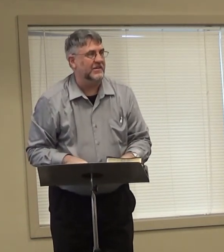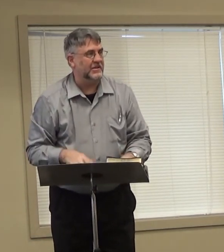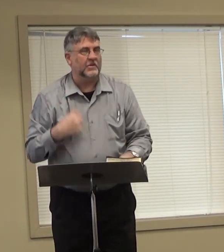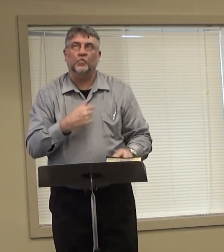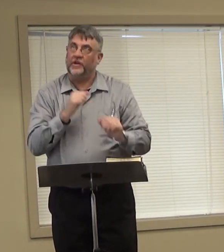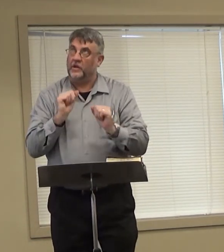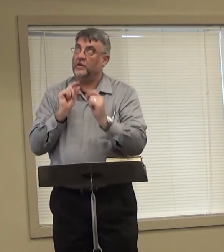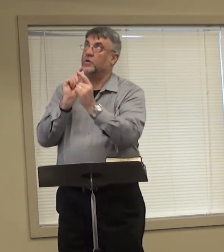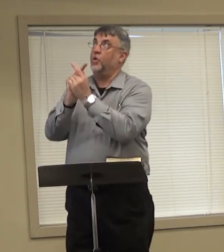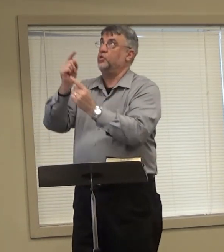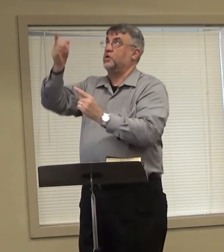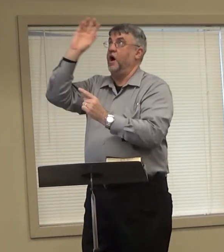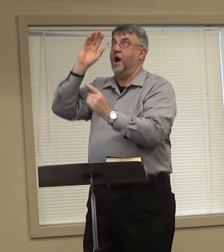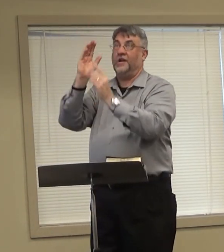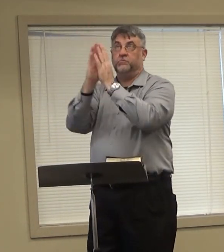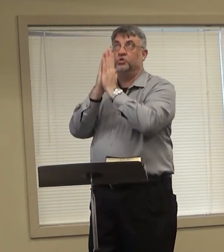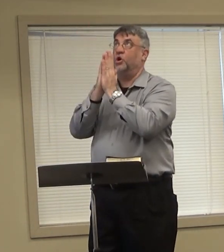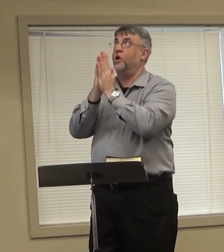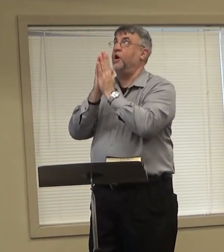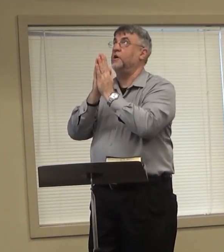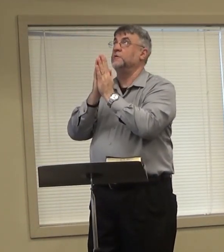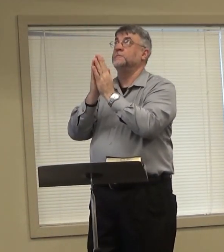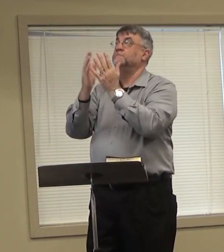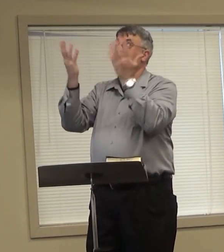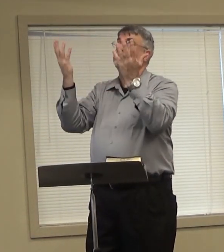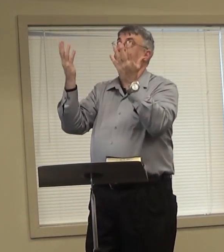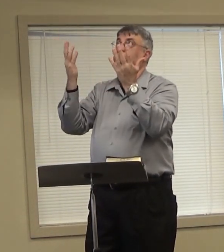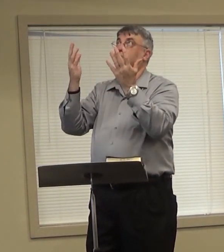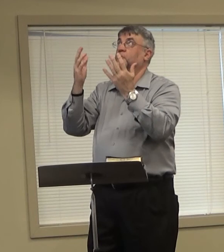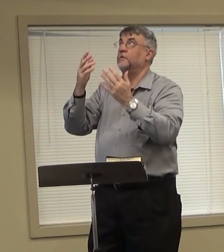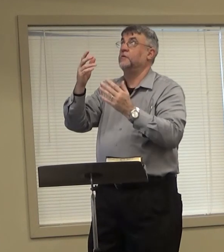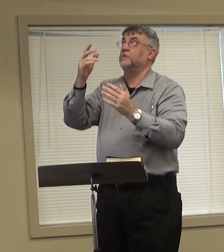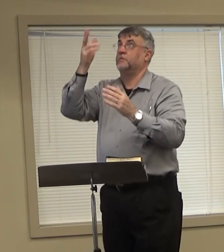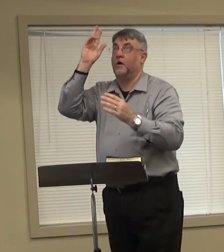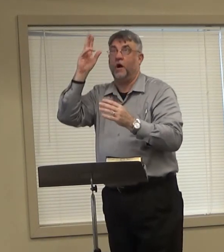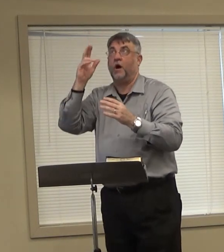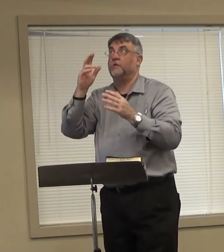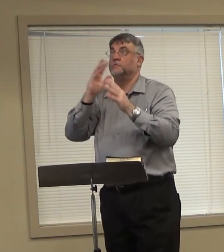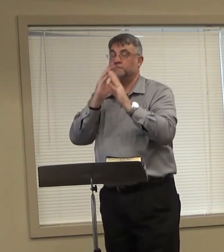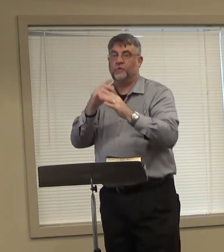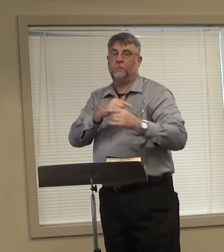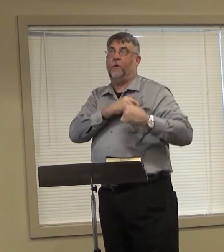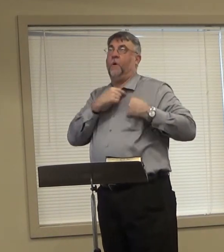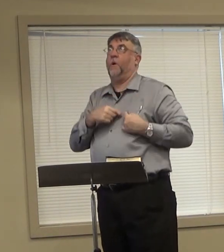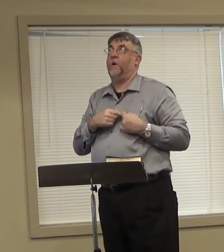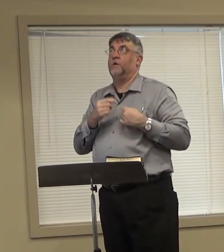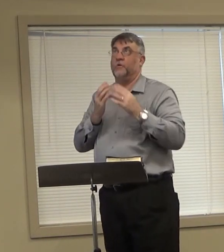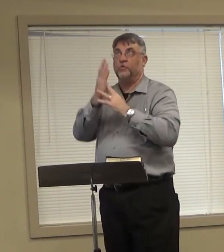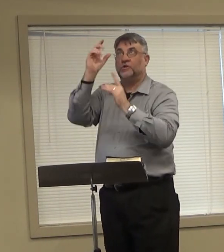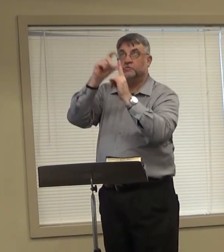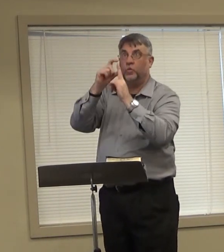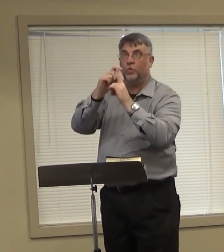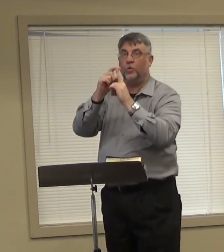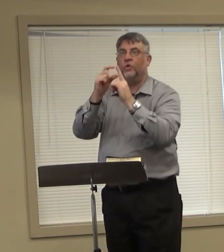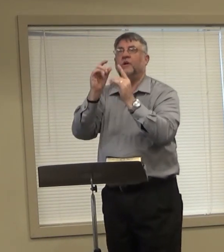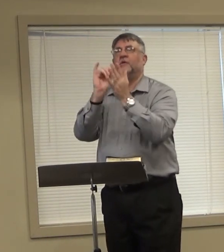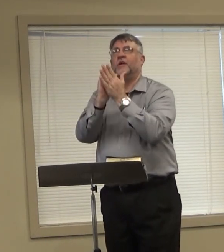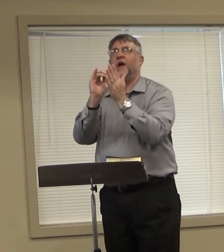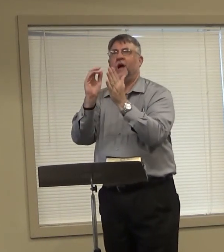this grace. But we do not have to be afraid. We can approach Him boldly. and we can share with Him